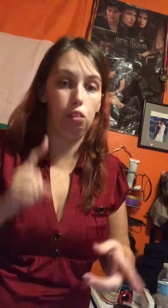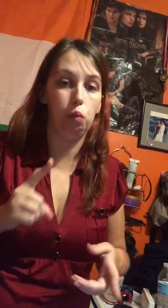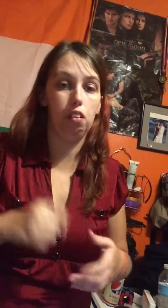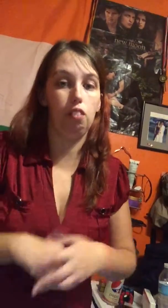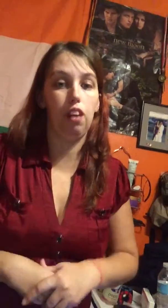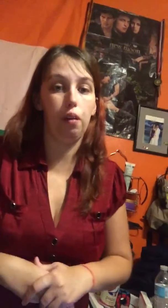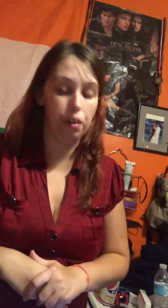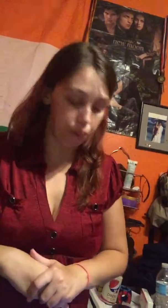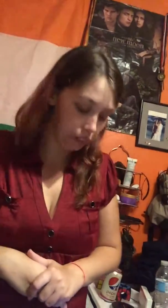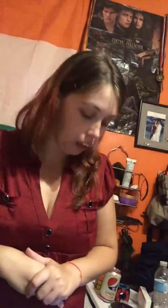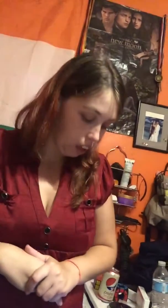least once every hour.